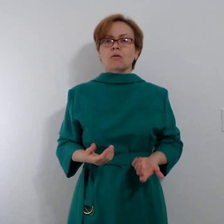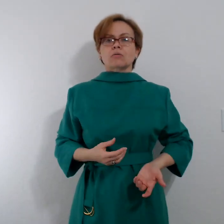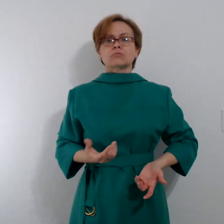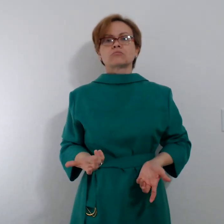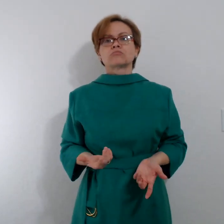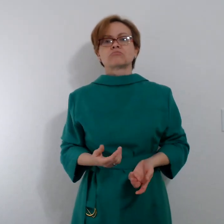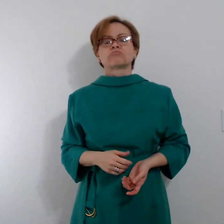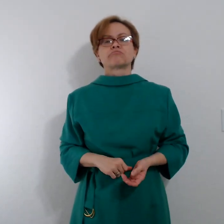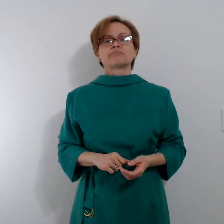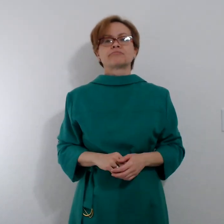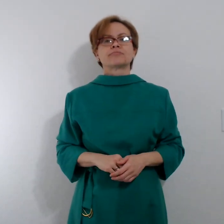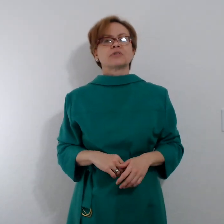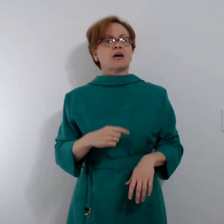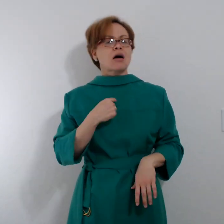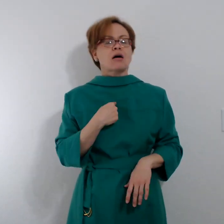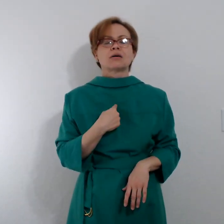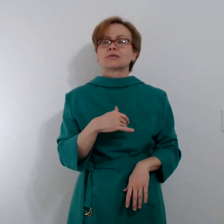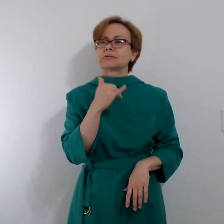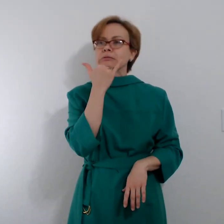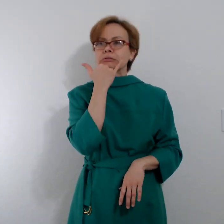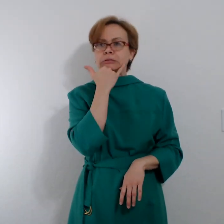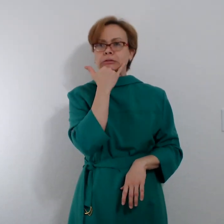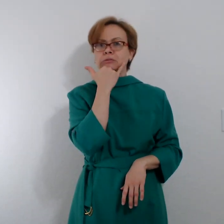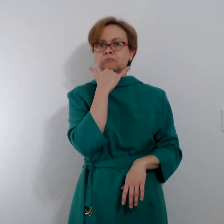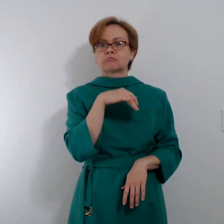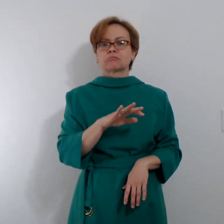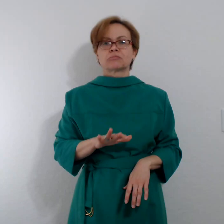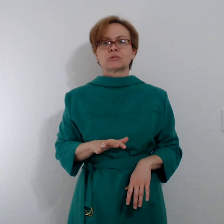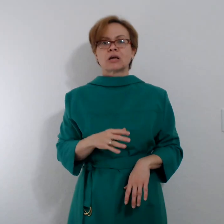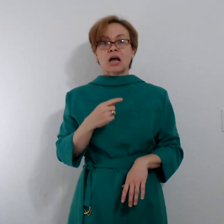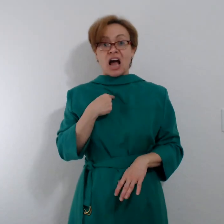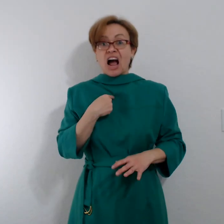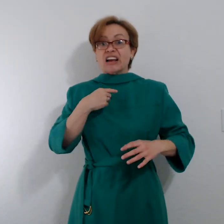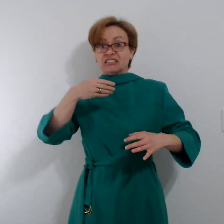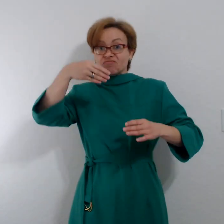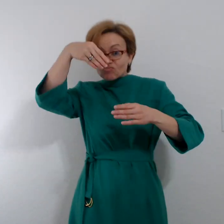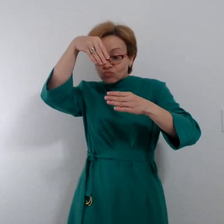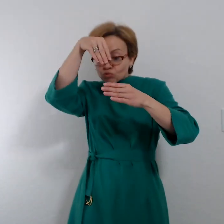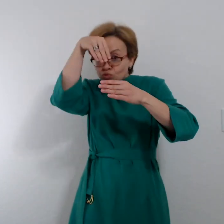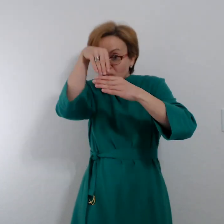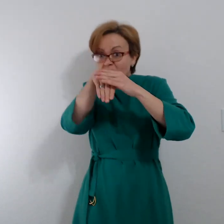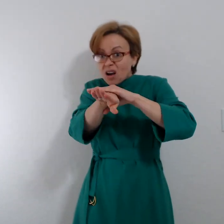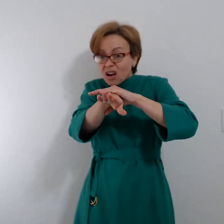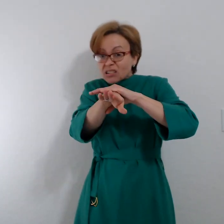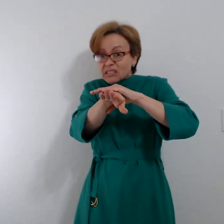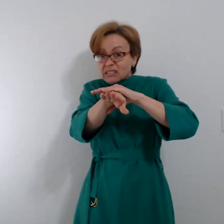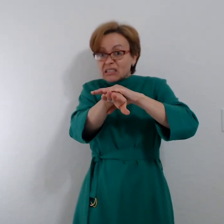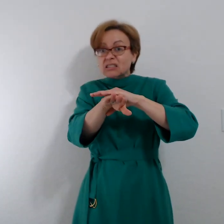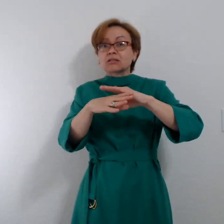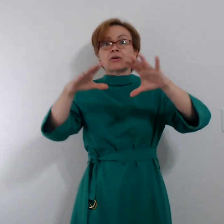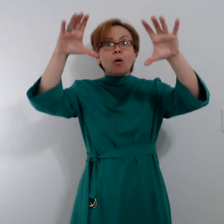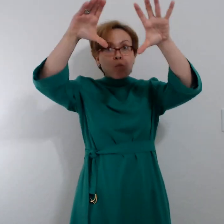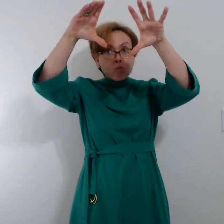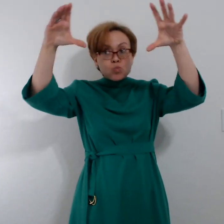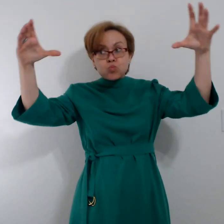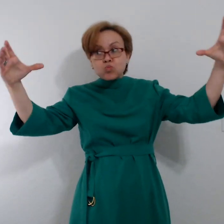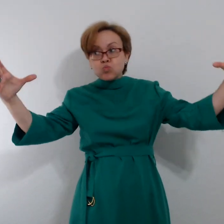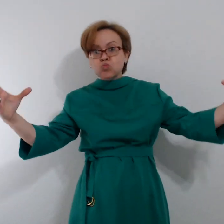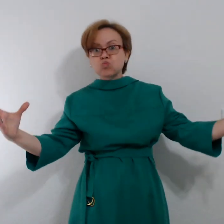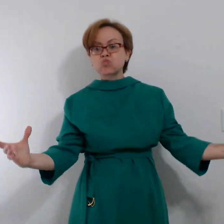wrong. I entered the Sphere a week before the scheduled air date,